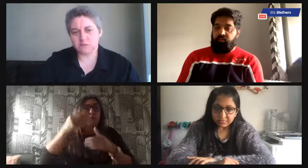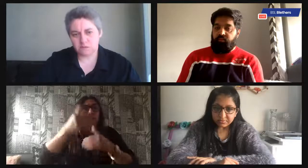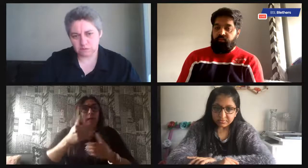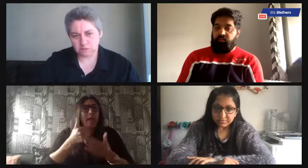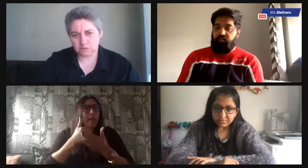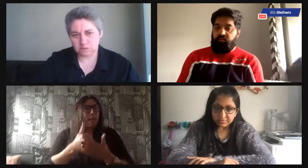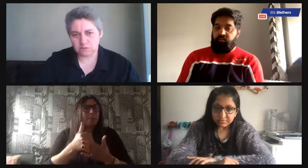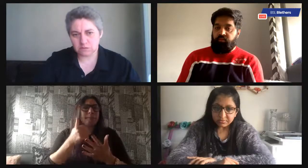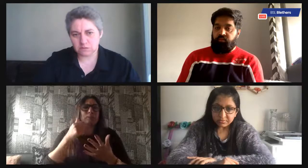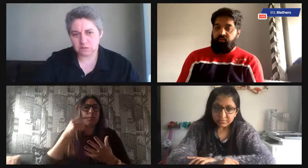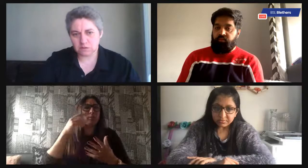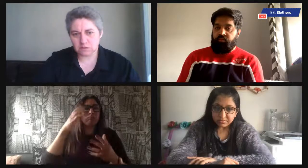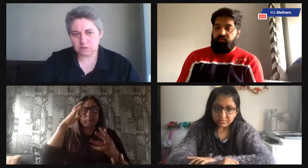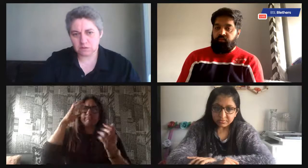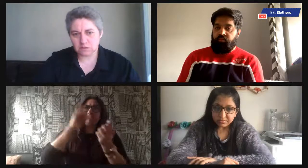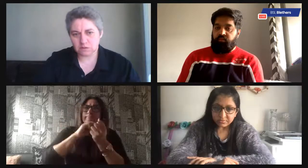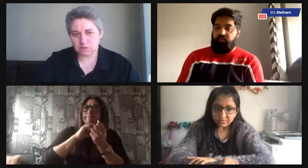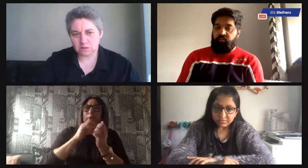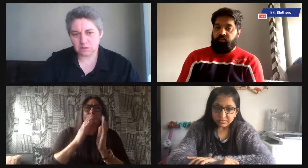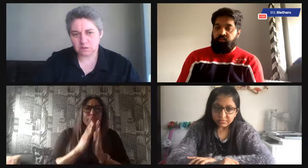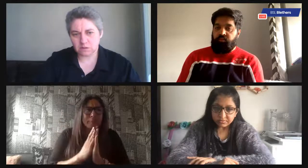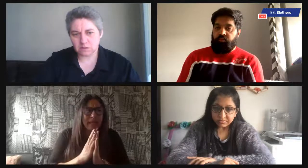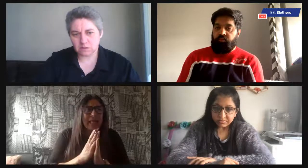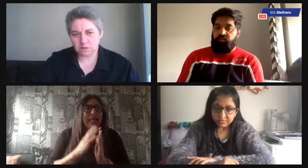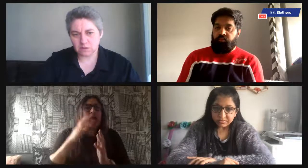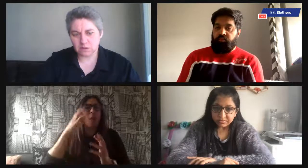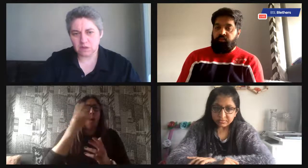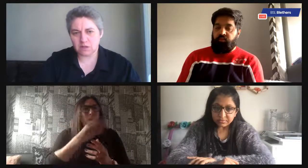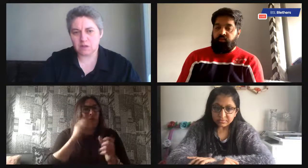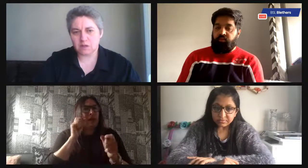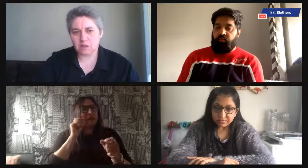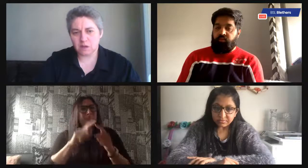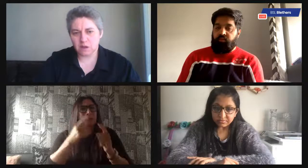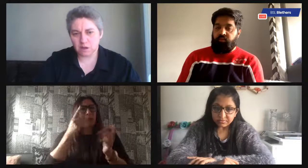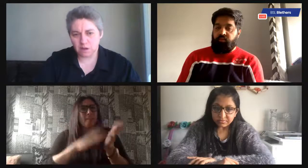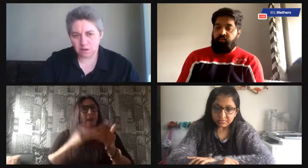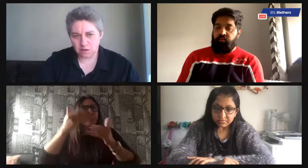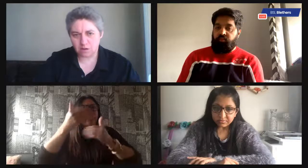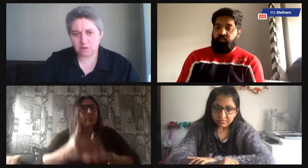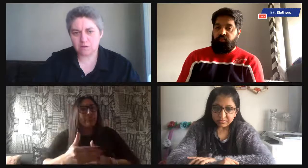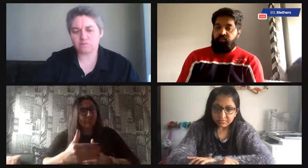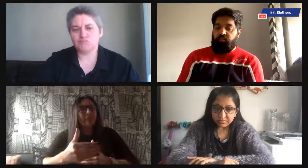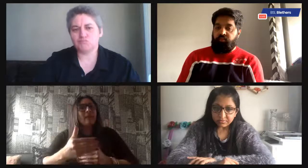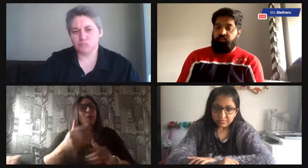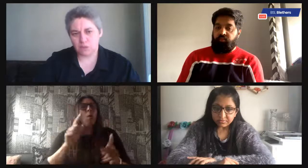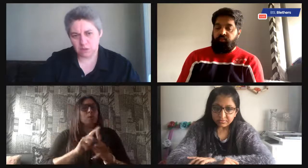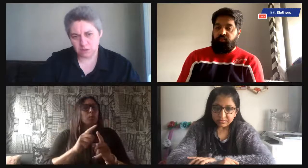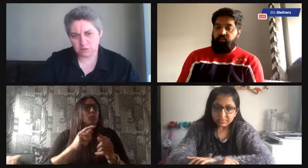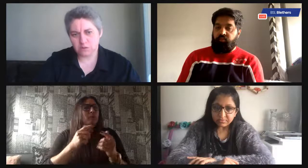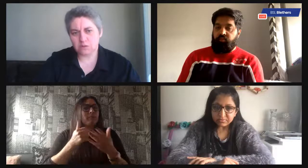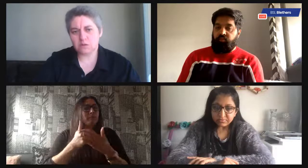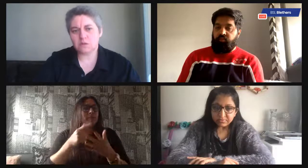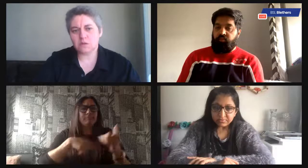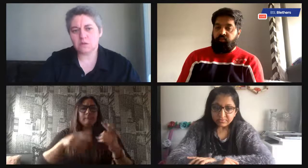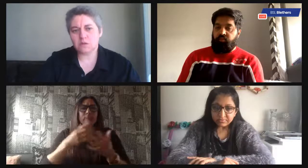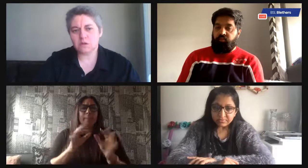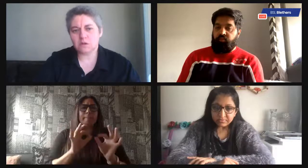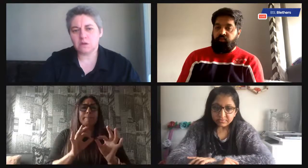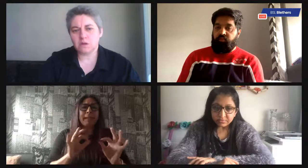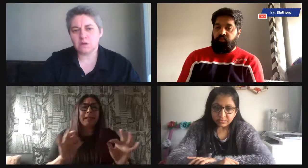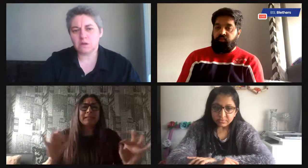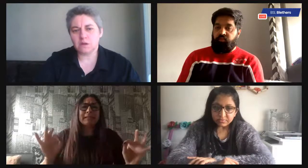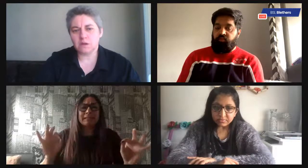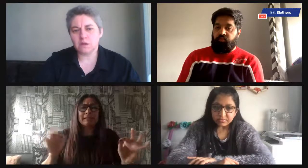through the fast, and he helps us and to remember that spiritual